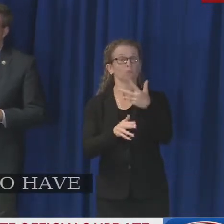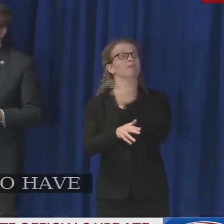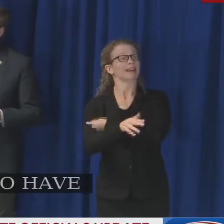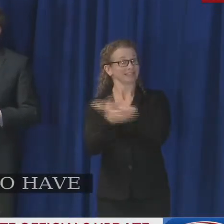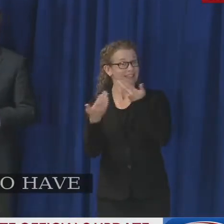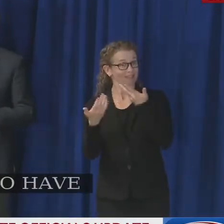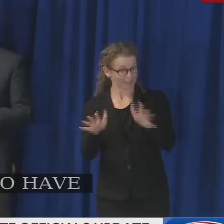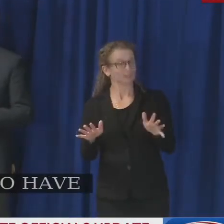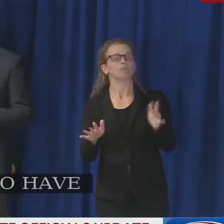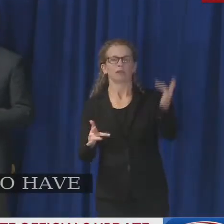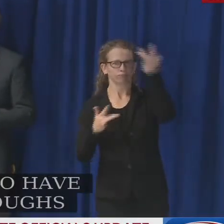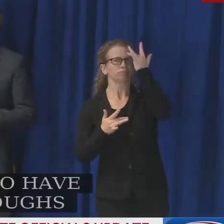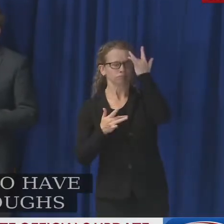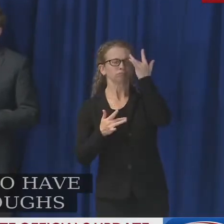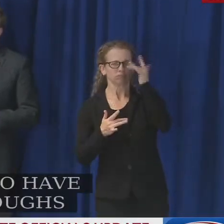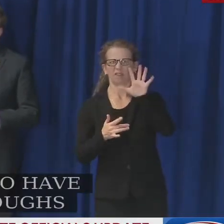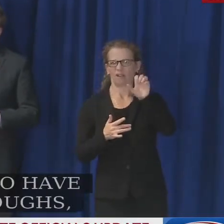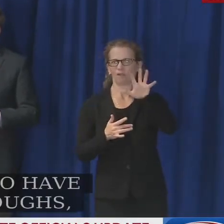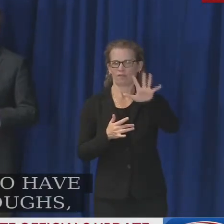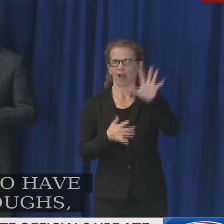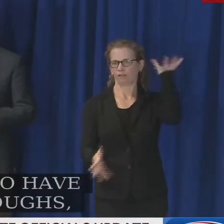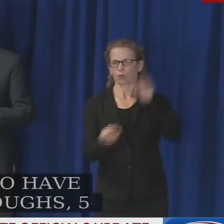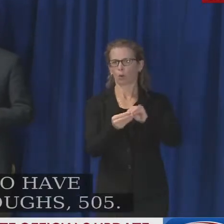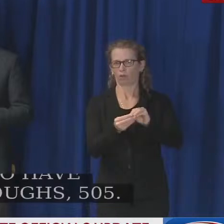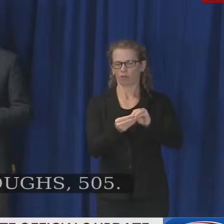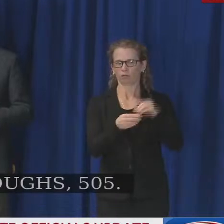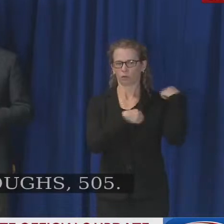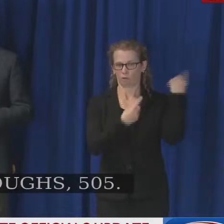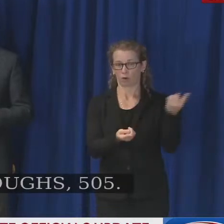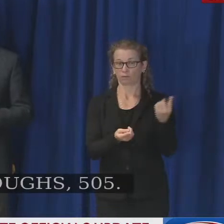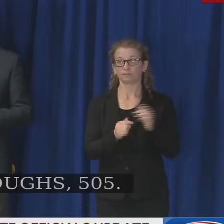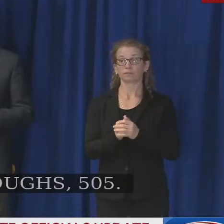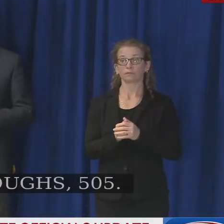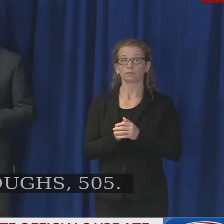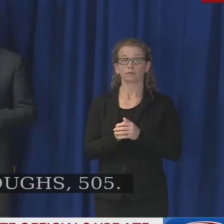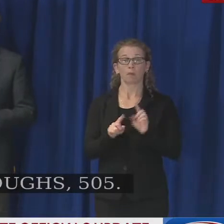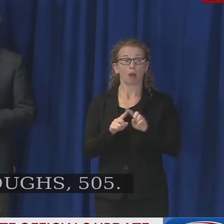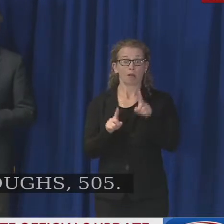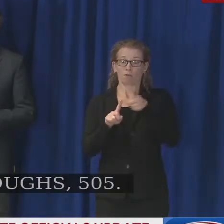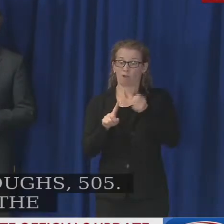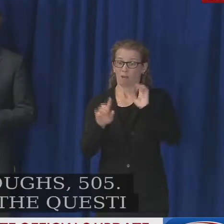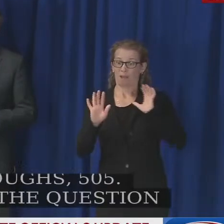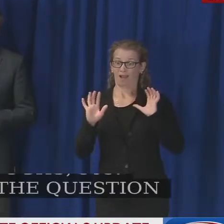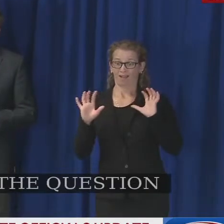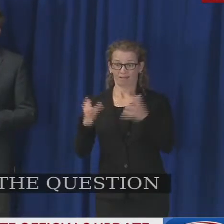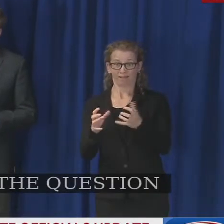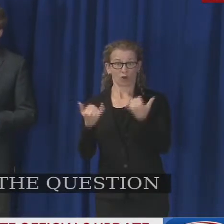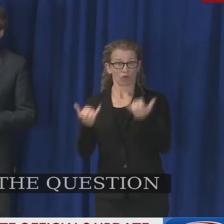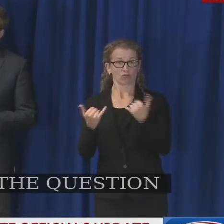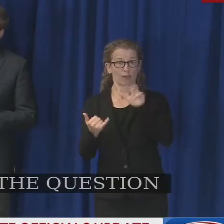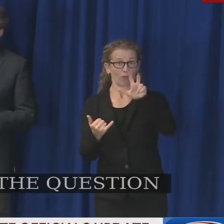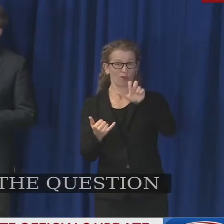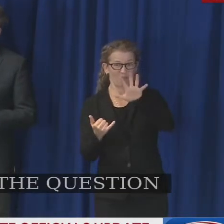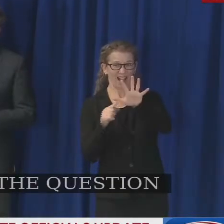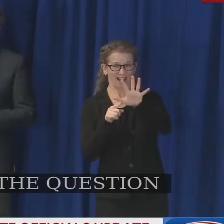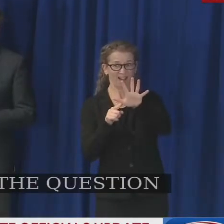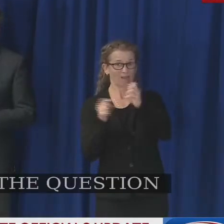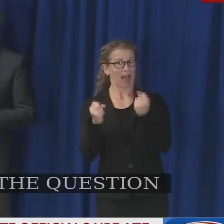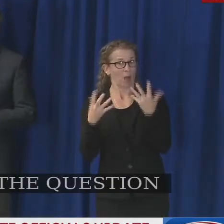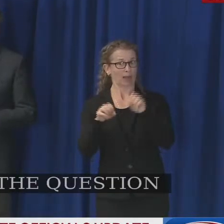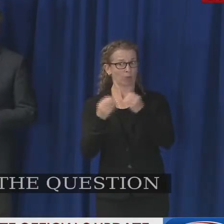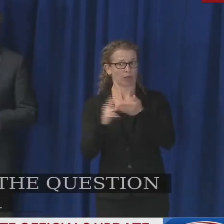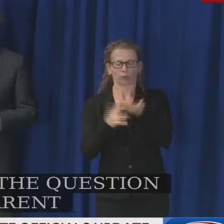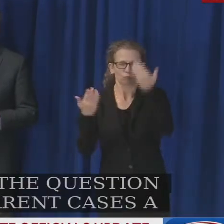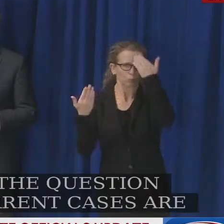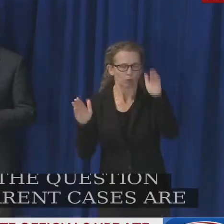the other part of the question was how many of the current cases are vaccine breakthrough. We don't have that information available, but basically that's just an